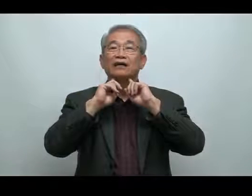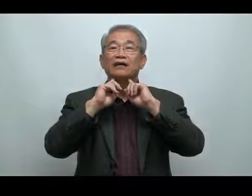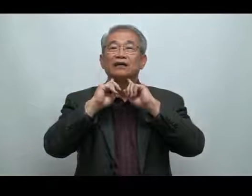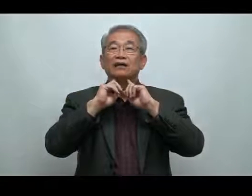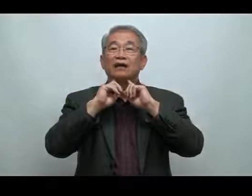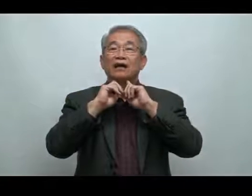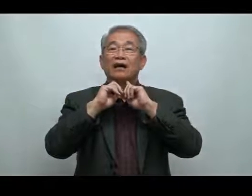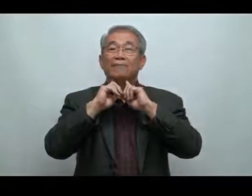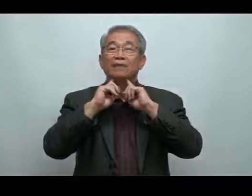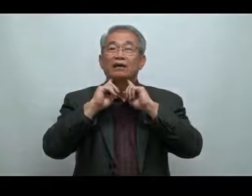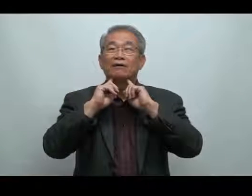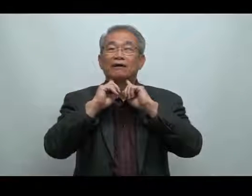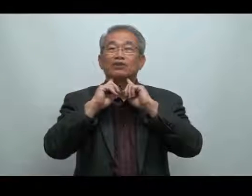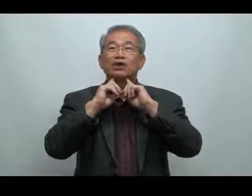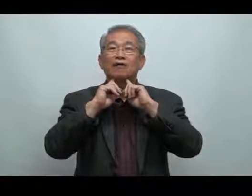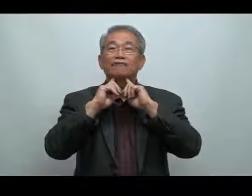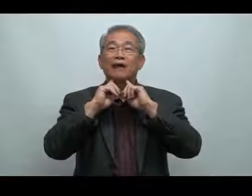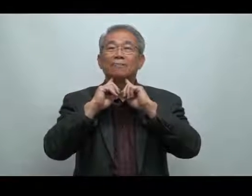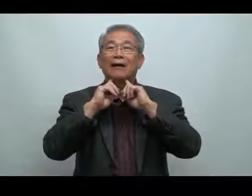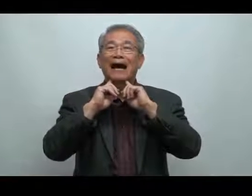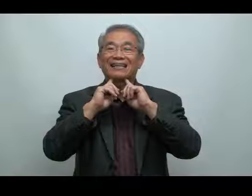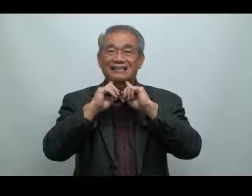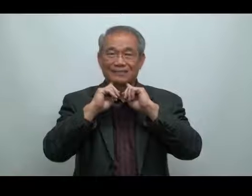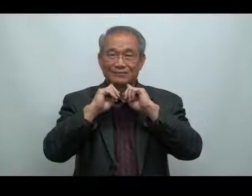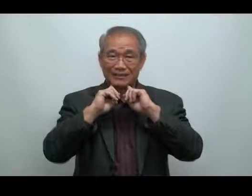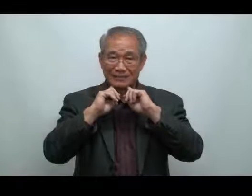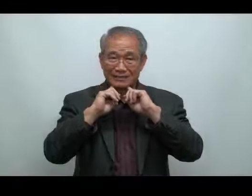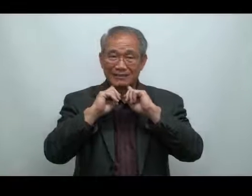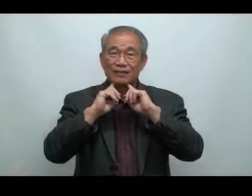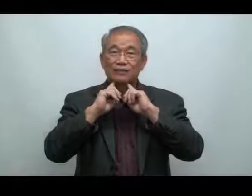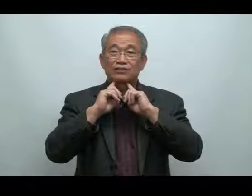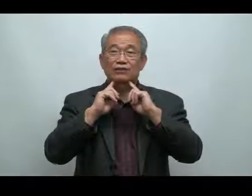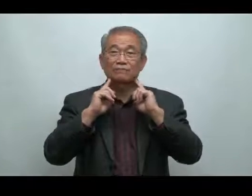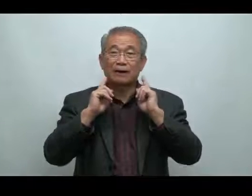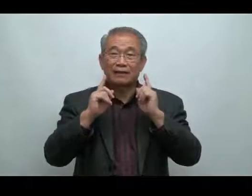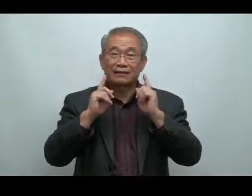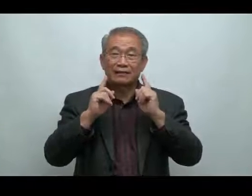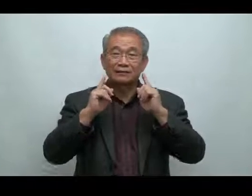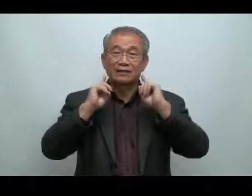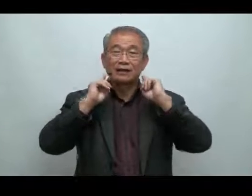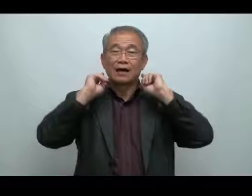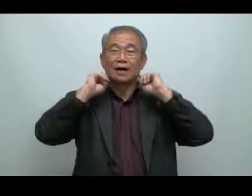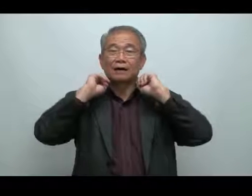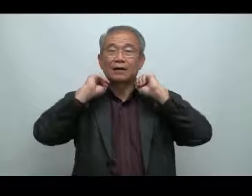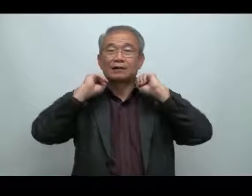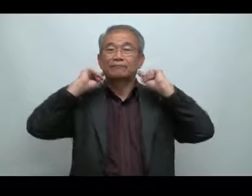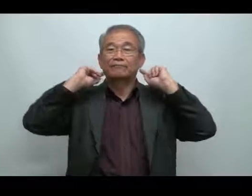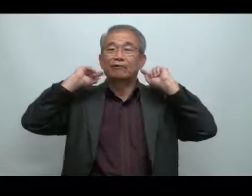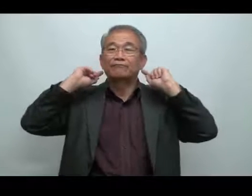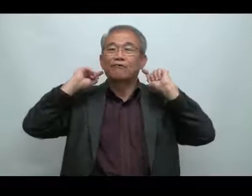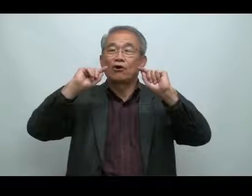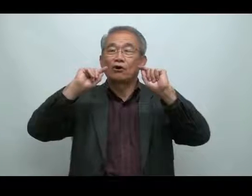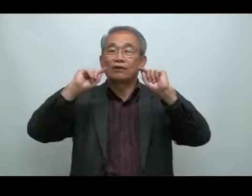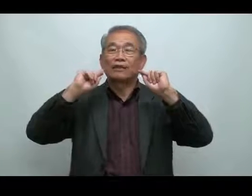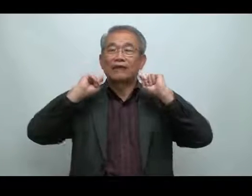the soft palate resonance. The soft palate is more forward than